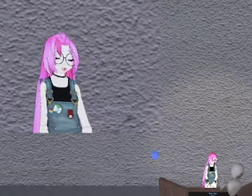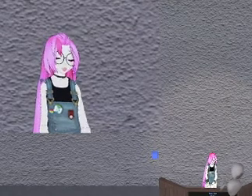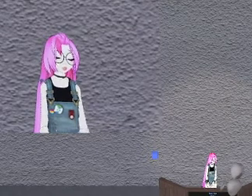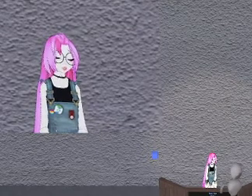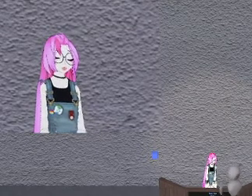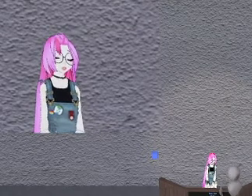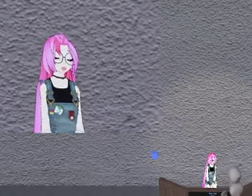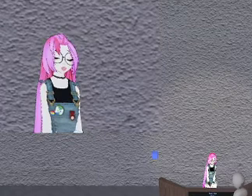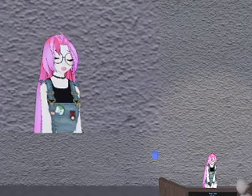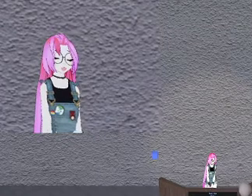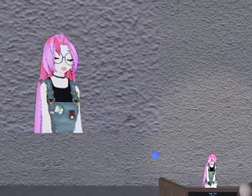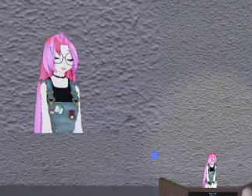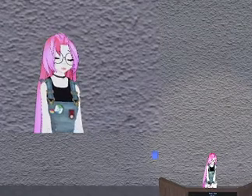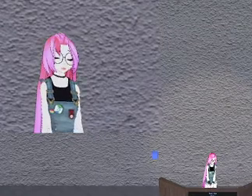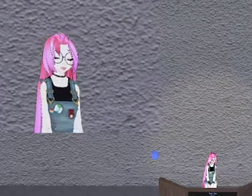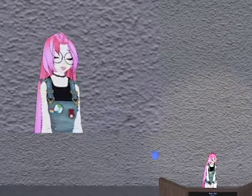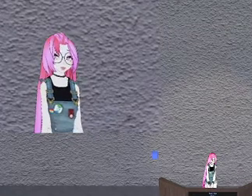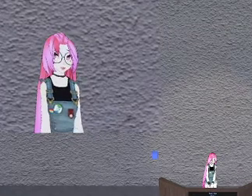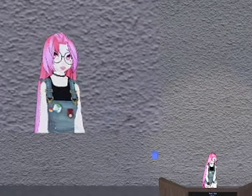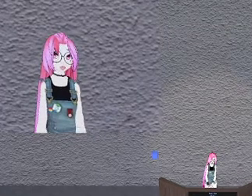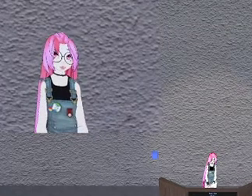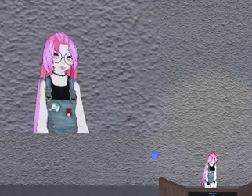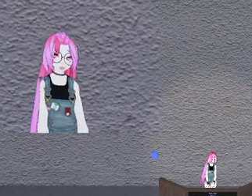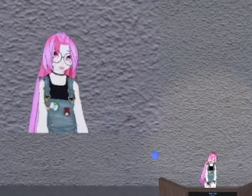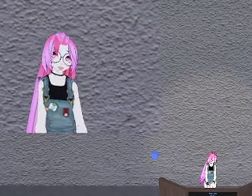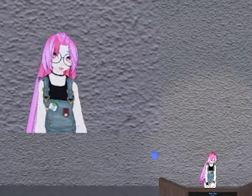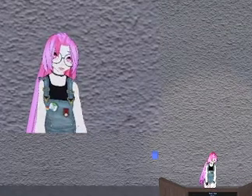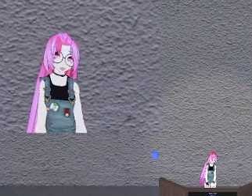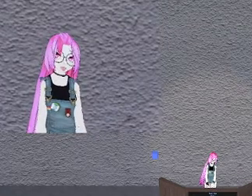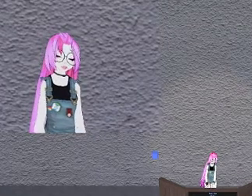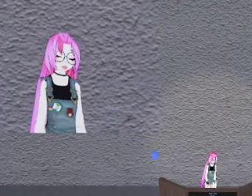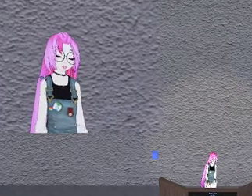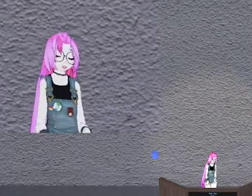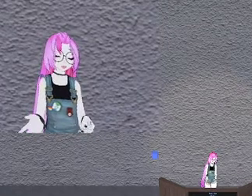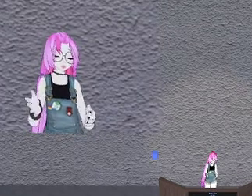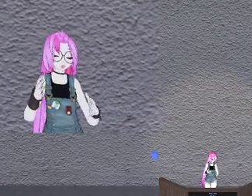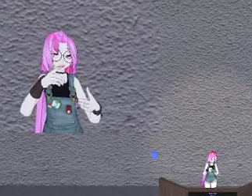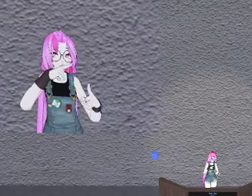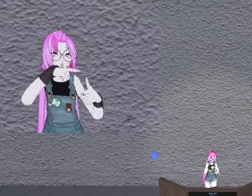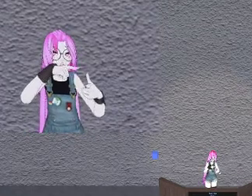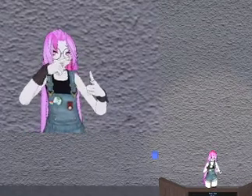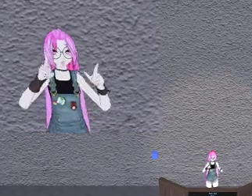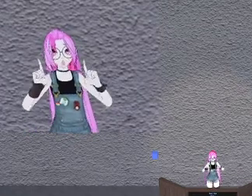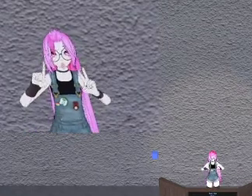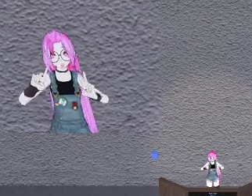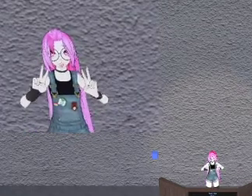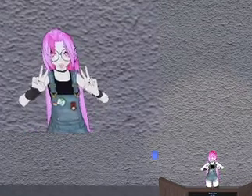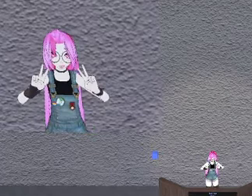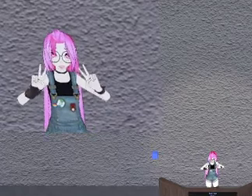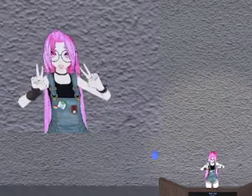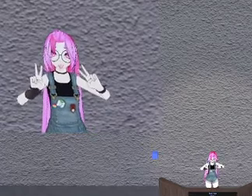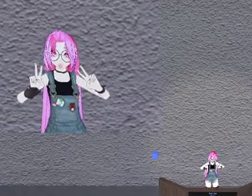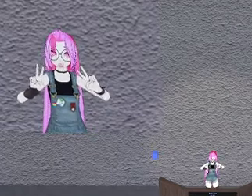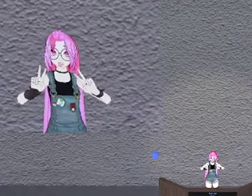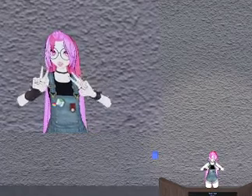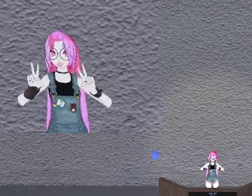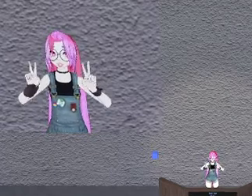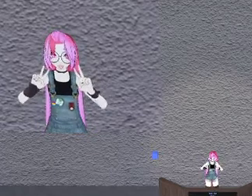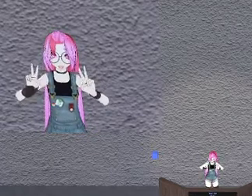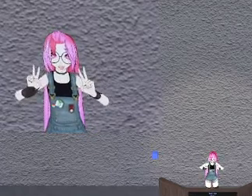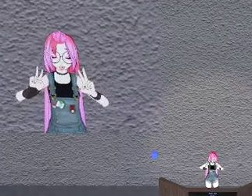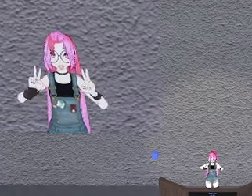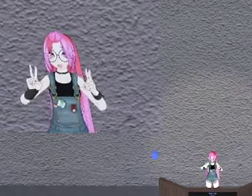Prepare. So prepare. I'd say it depends. I've seen it both as the sign for ready. So you're like,